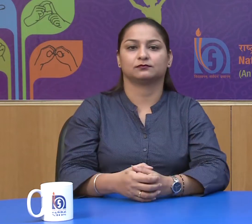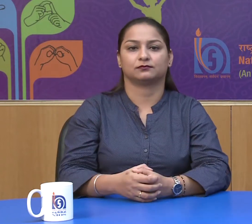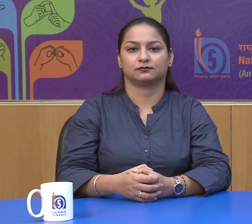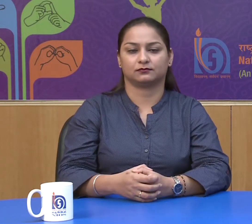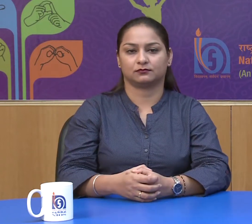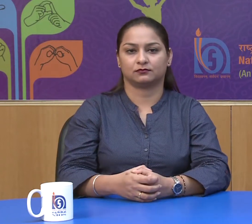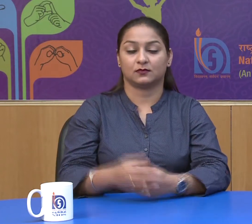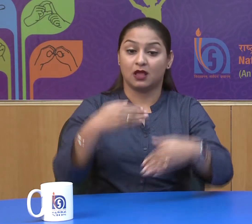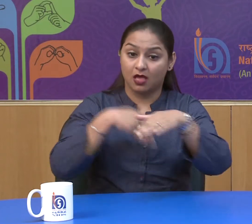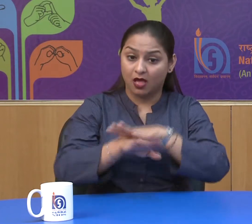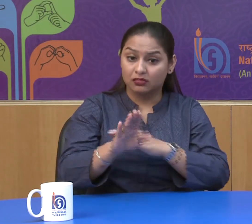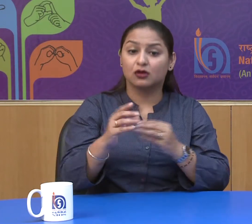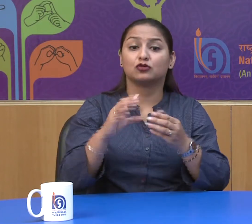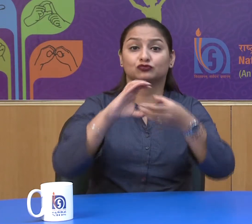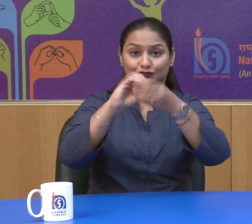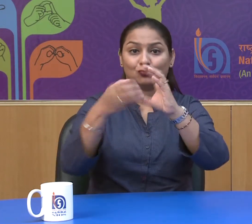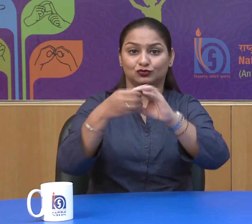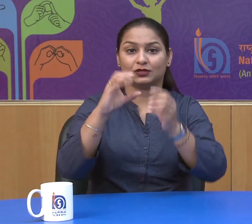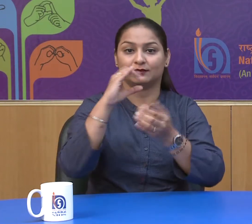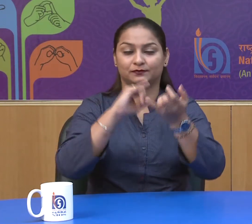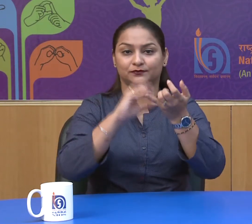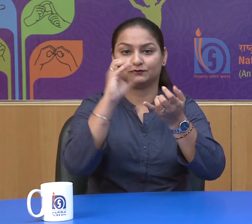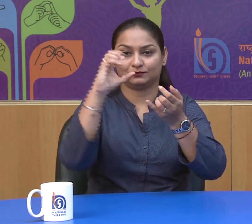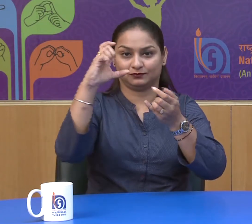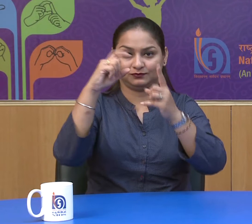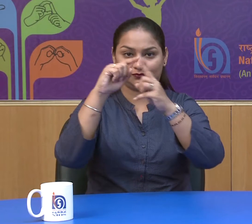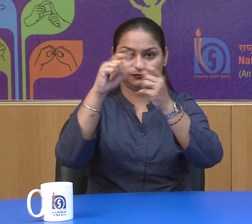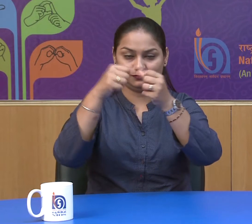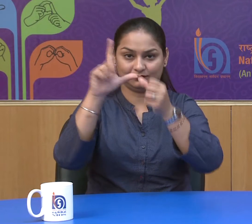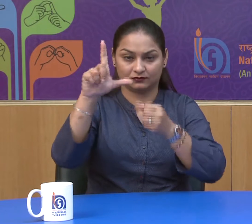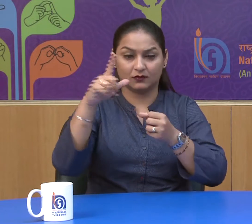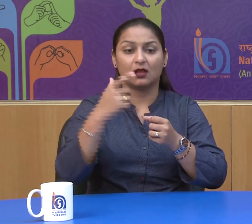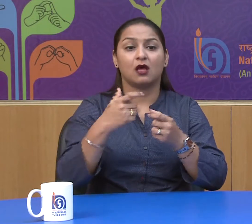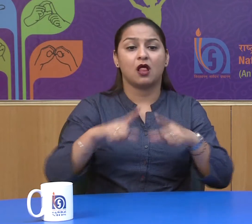in the social and cultural life of the people.